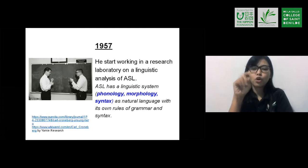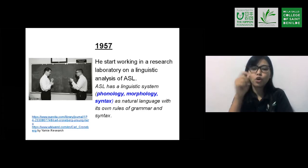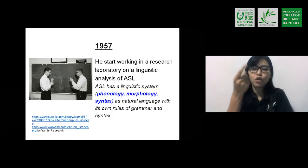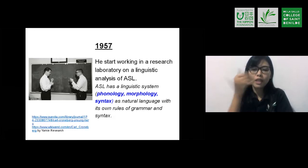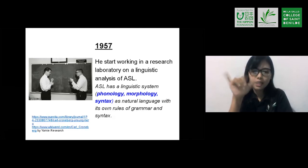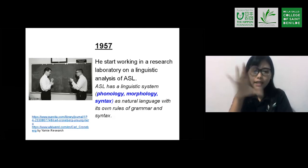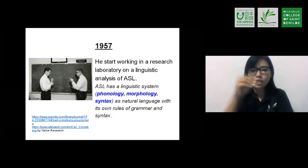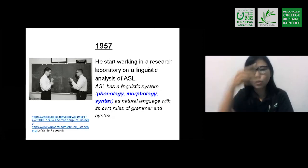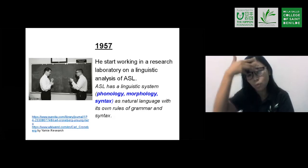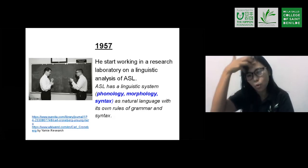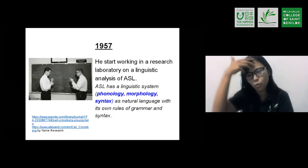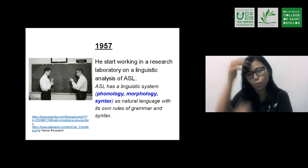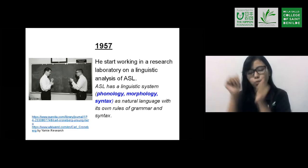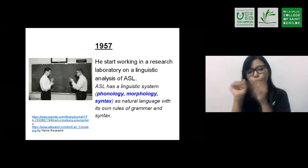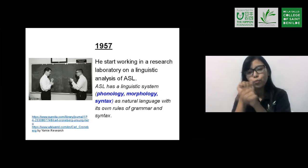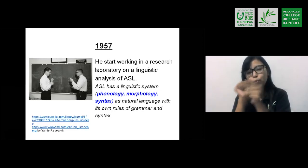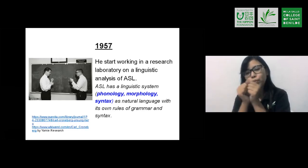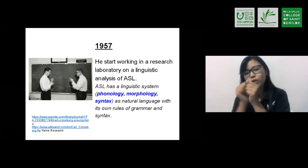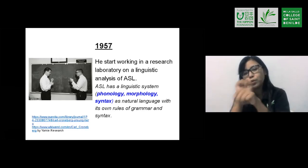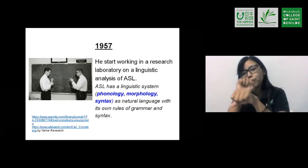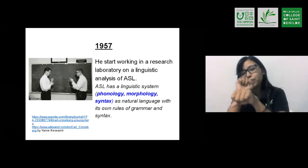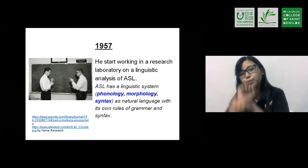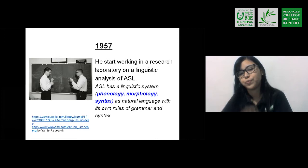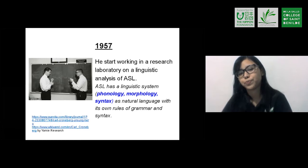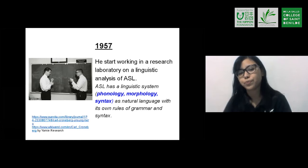He worked with